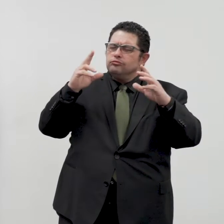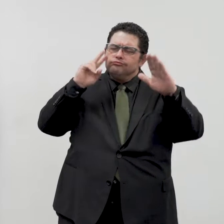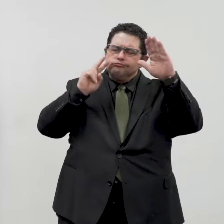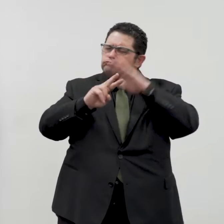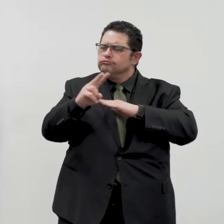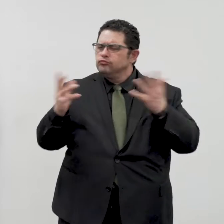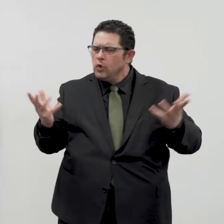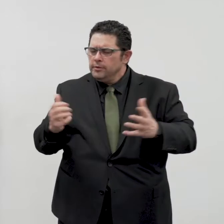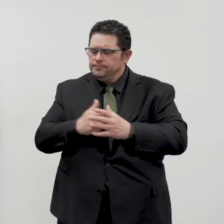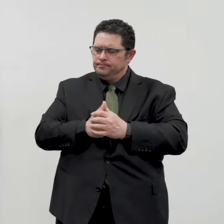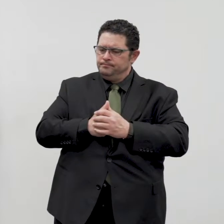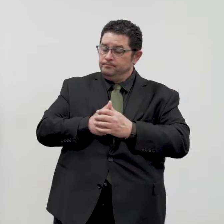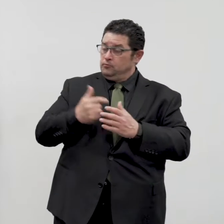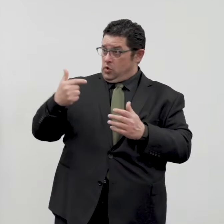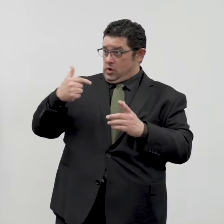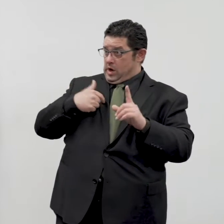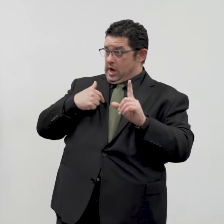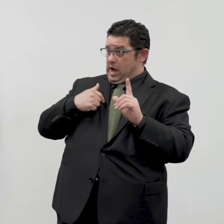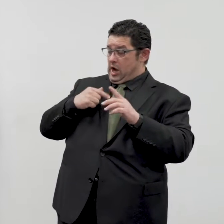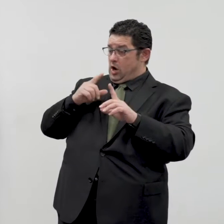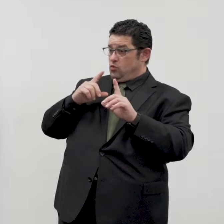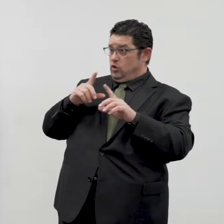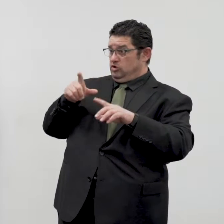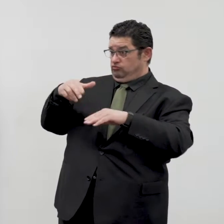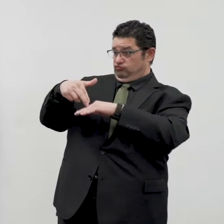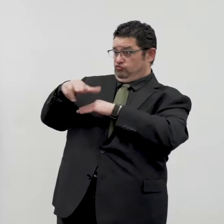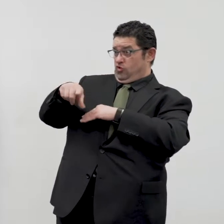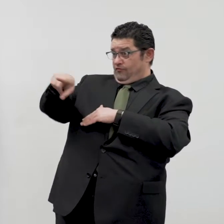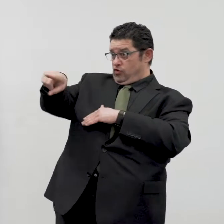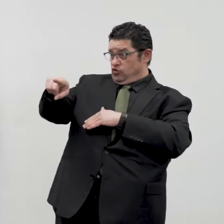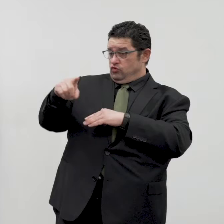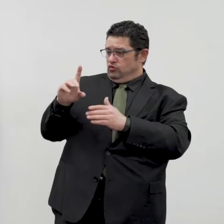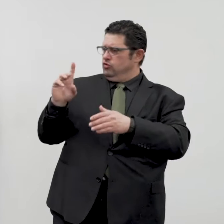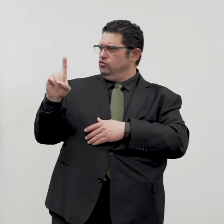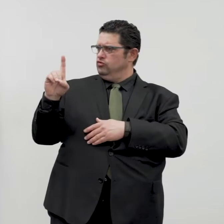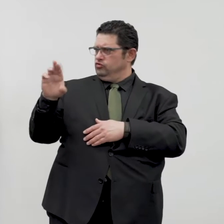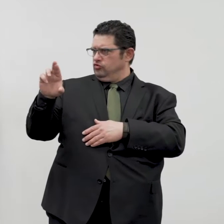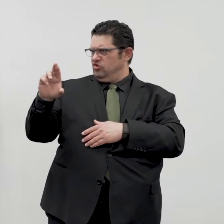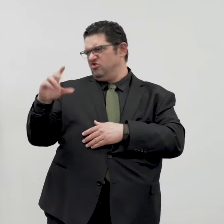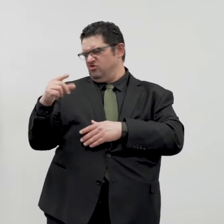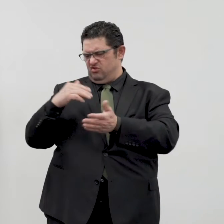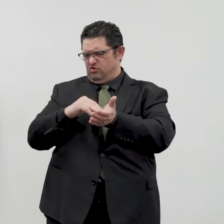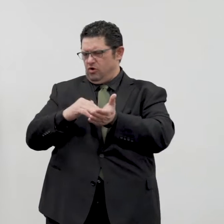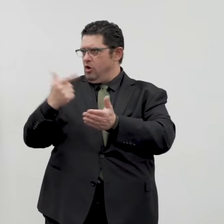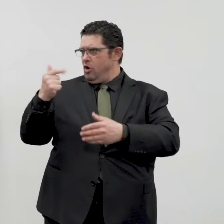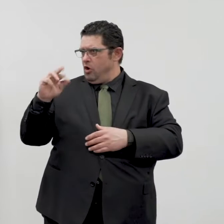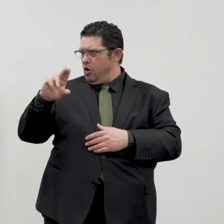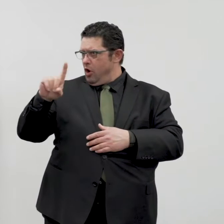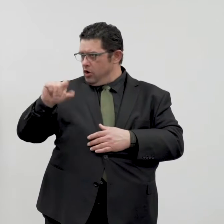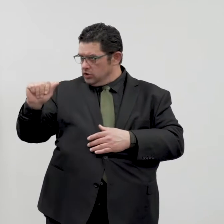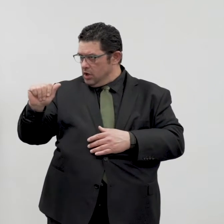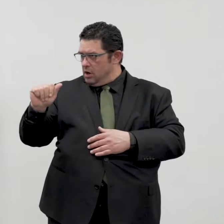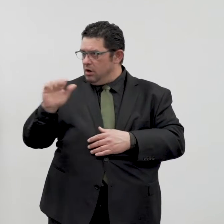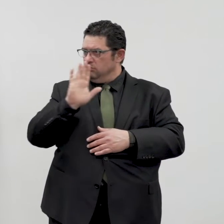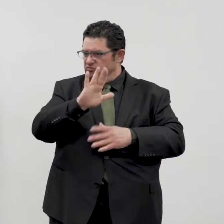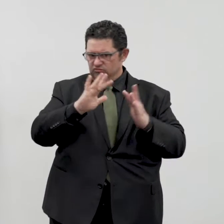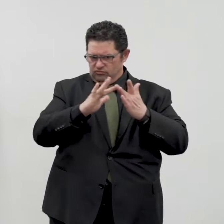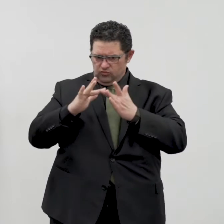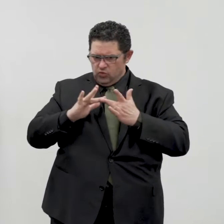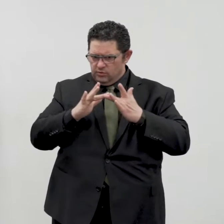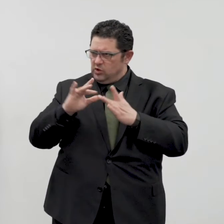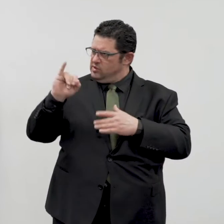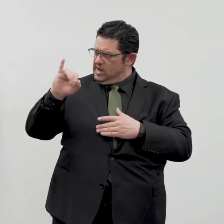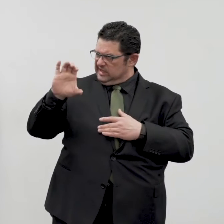Well, I would refer you to Dr. Garza and his reports from the hospital systems on their capacity, on their admissions, their